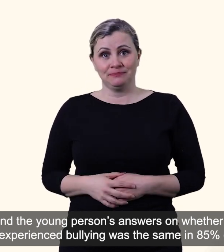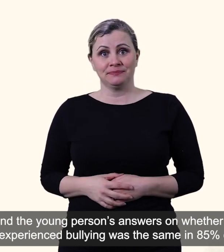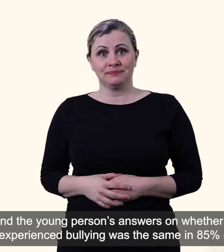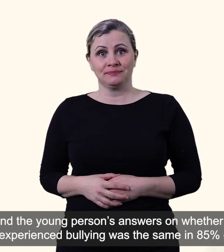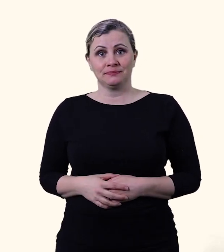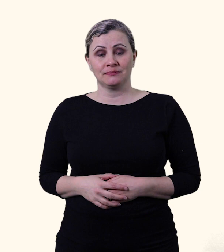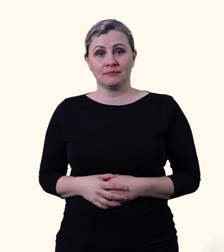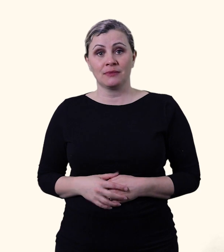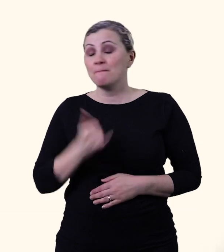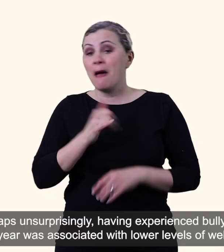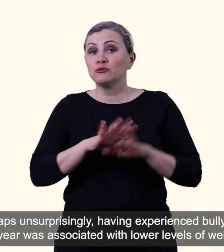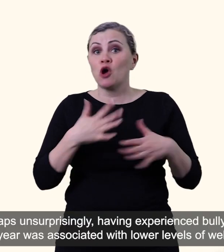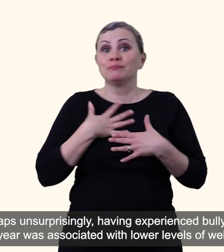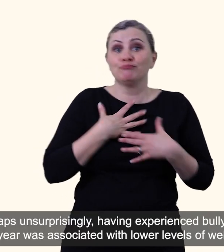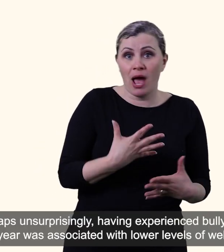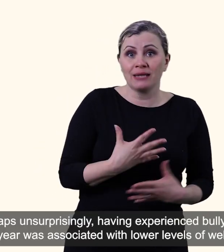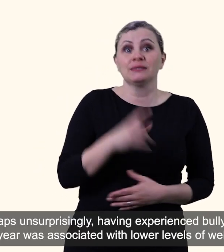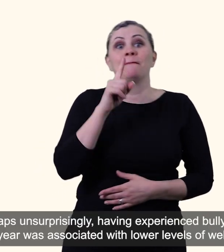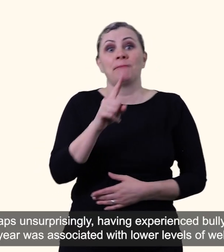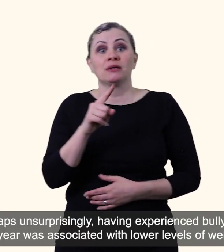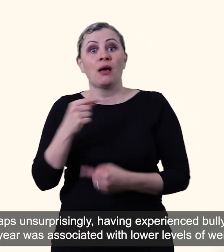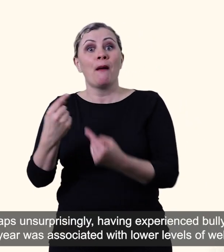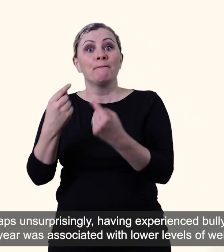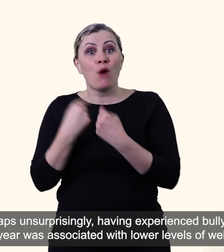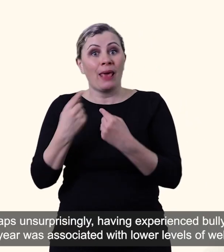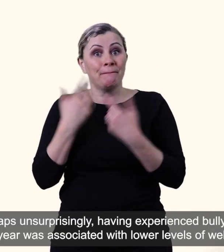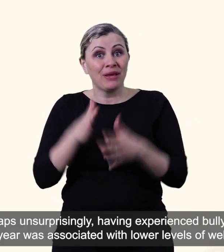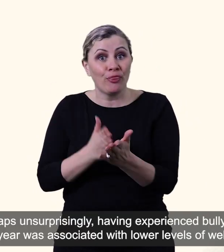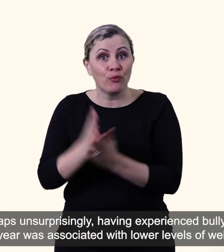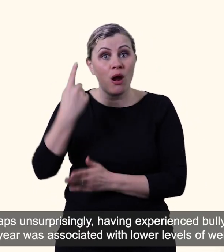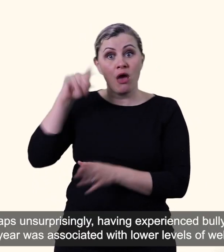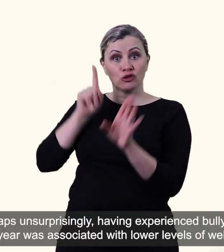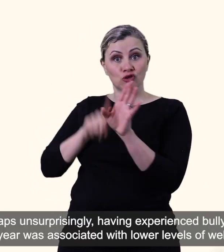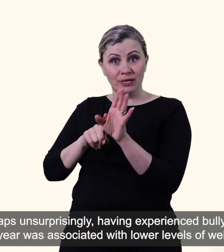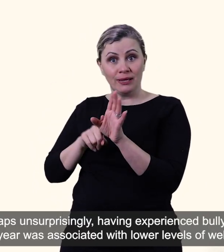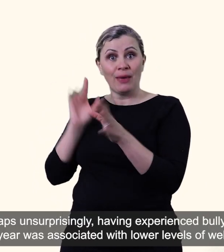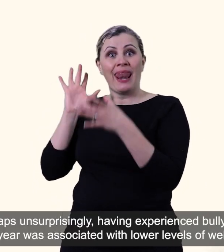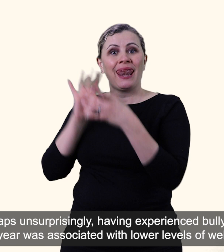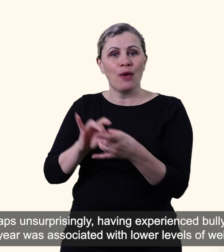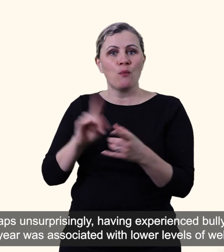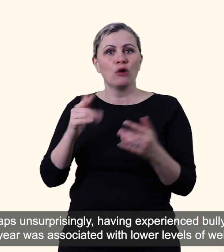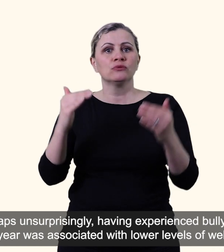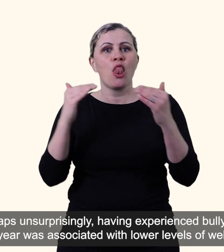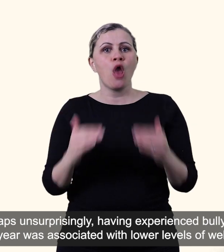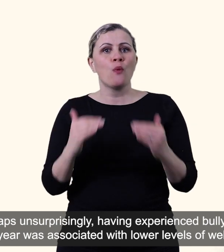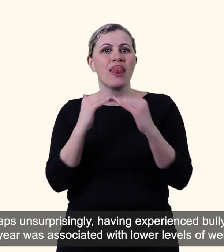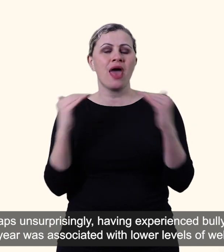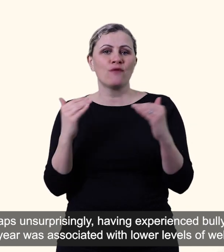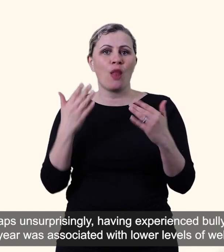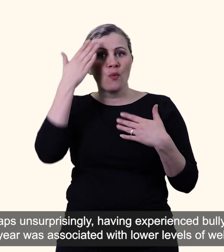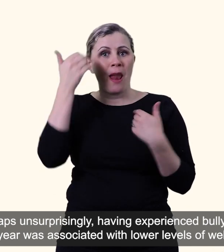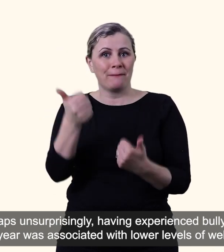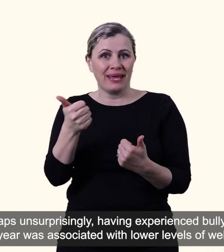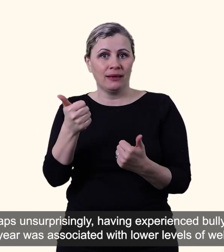of cases. Perhaps unsurprisingly, having experienced bullying in the last year was associated with lower